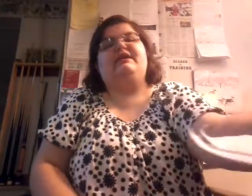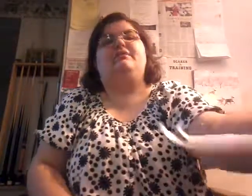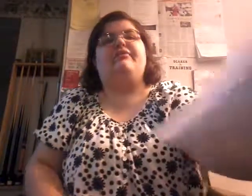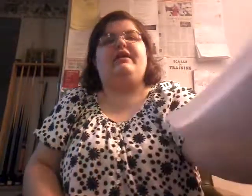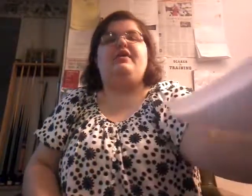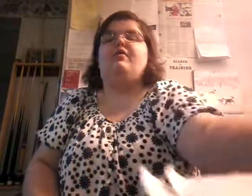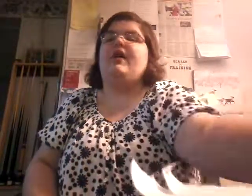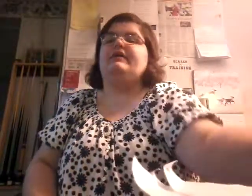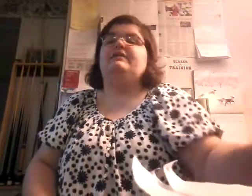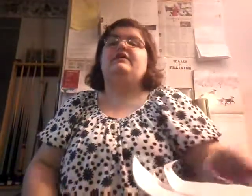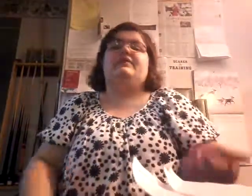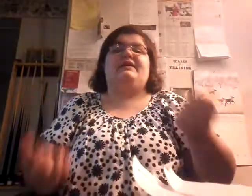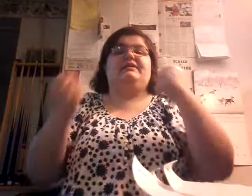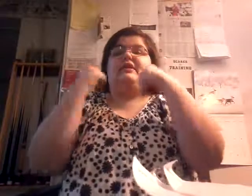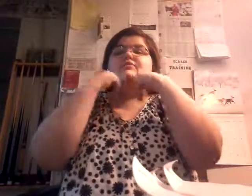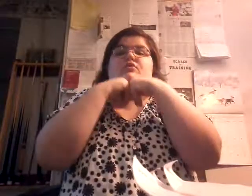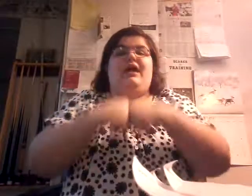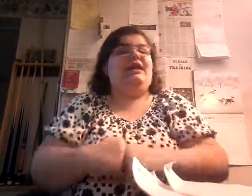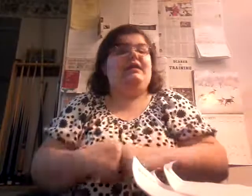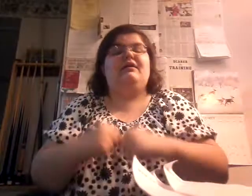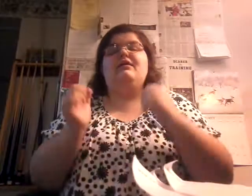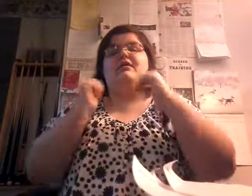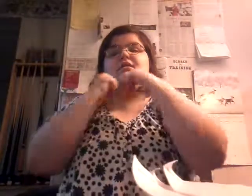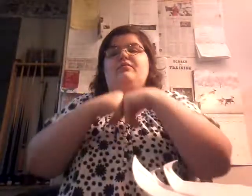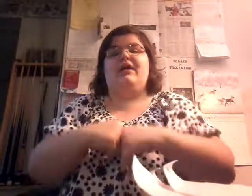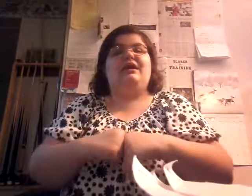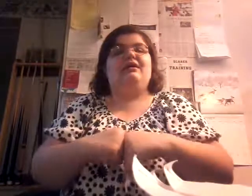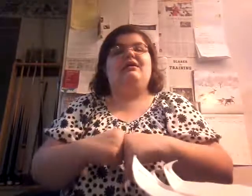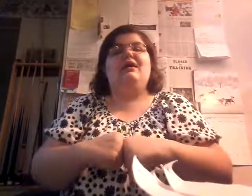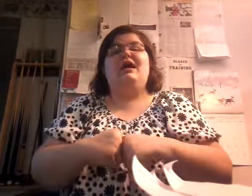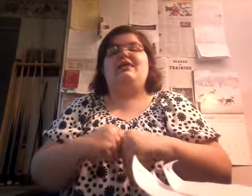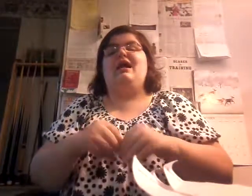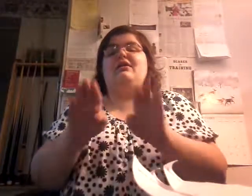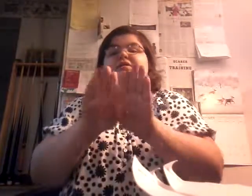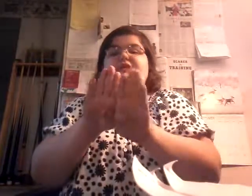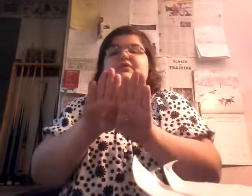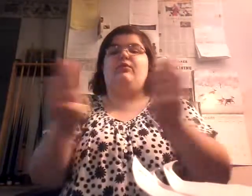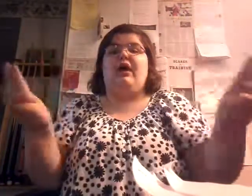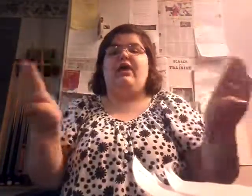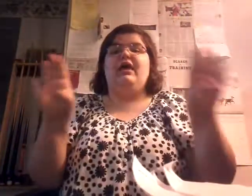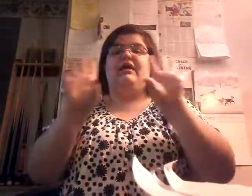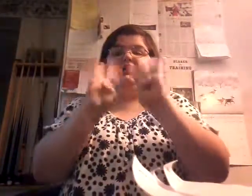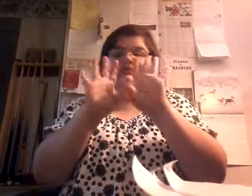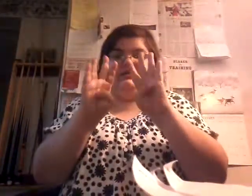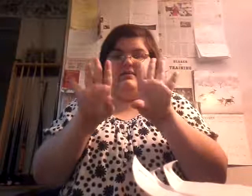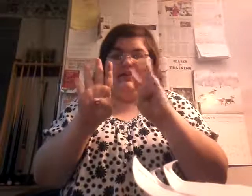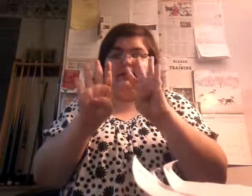said breaking walls. So basically break, and then I learned the sign for wall. It's the bees,